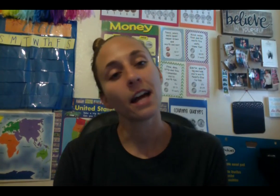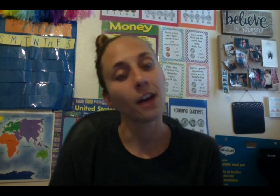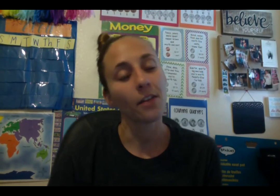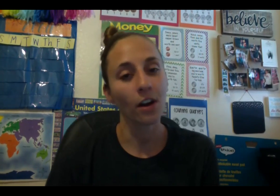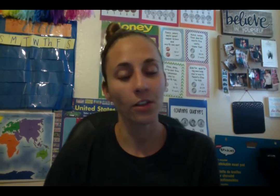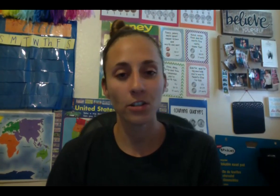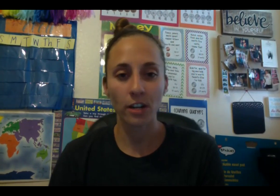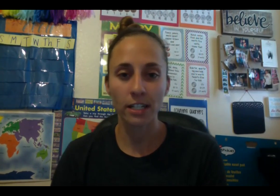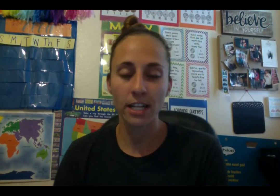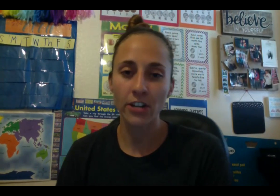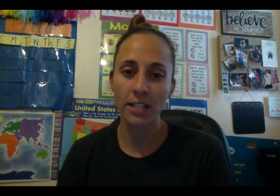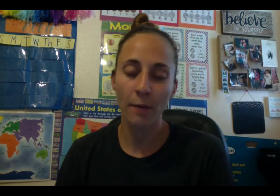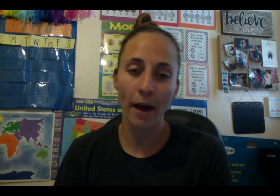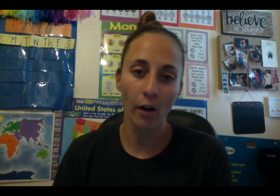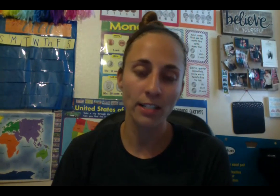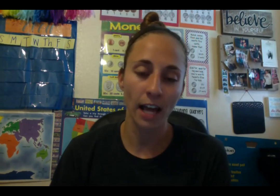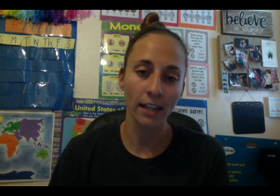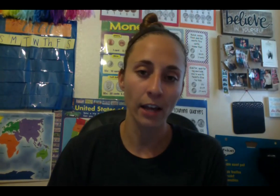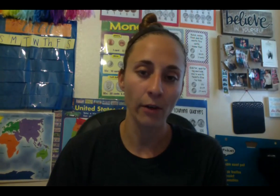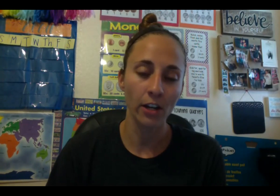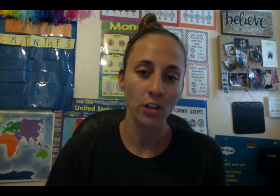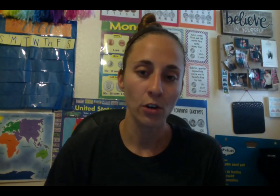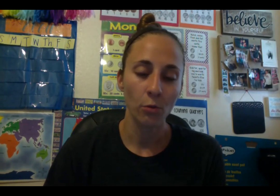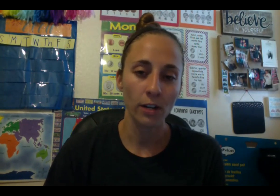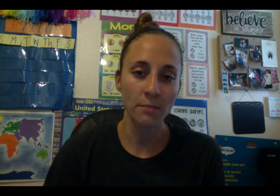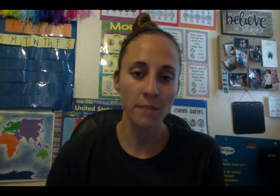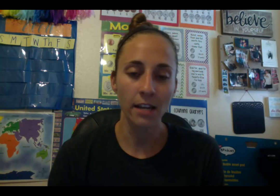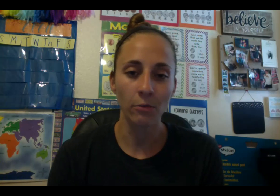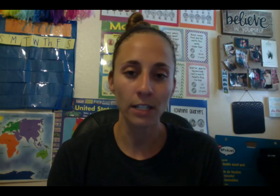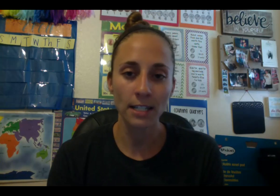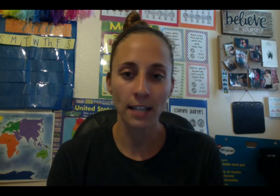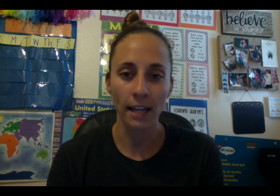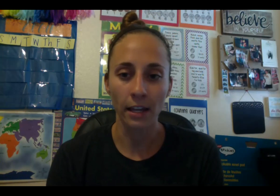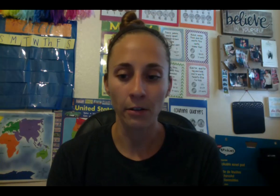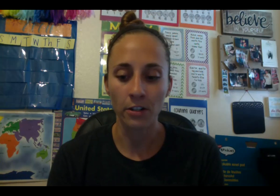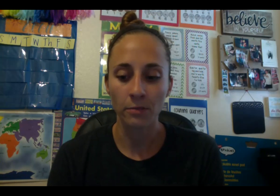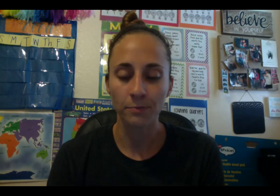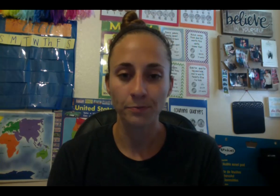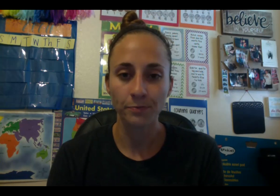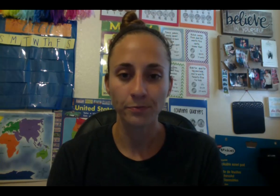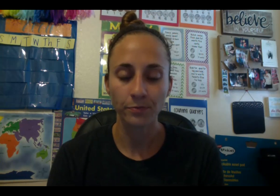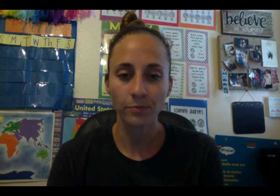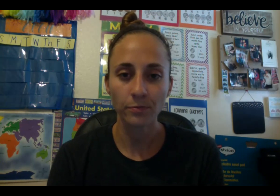that I thought the author was trying to teach us about sign language, what does it mean? What is sign language?